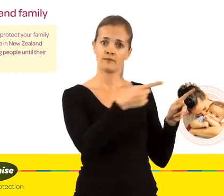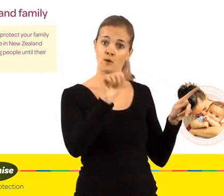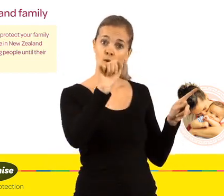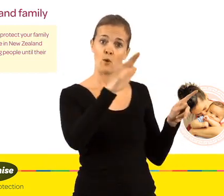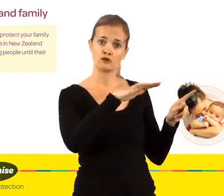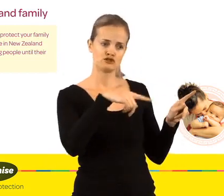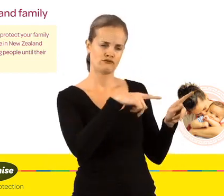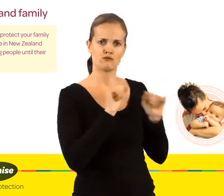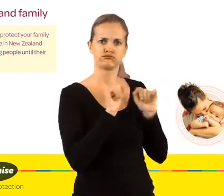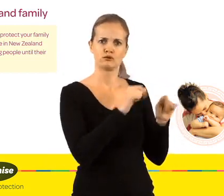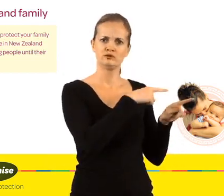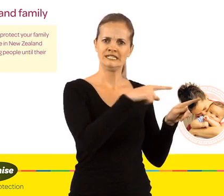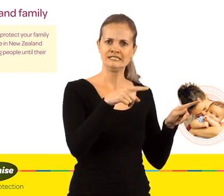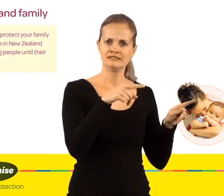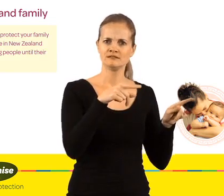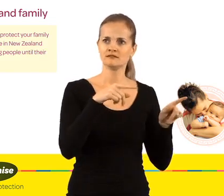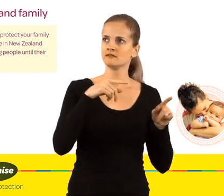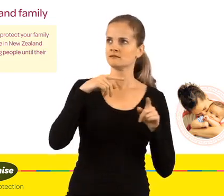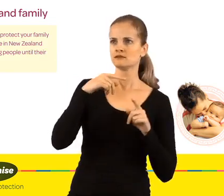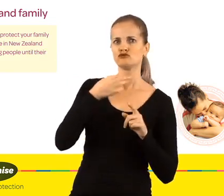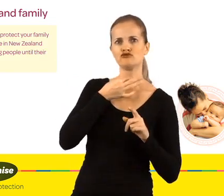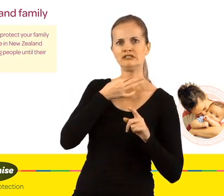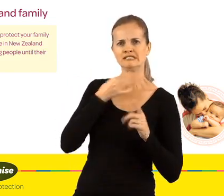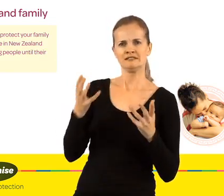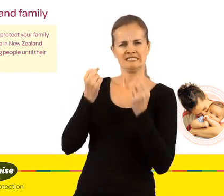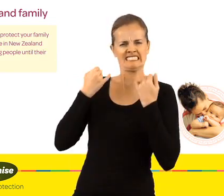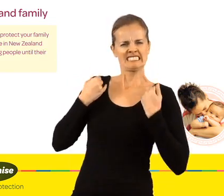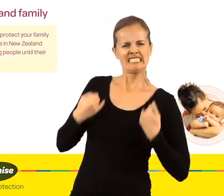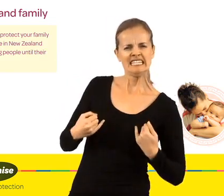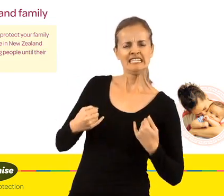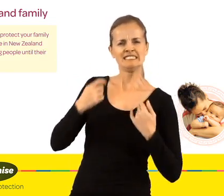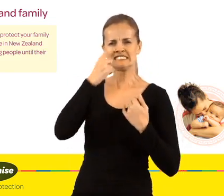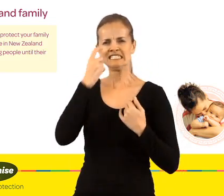Immunization lessens the risk of your child contracting one of 12 serious diseases.